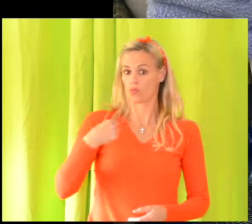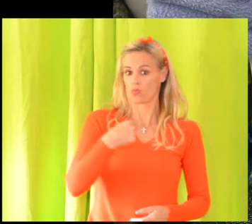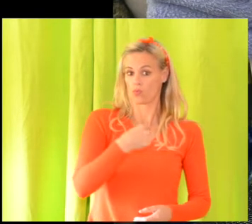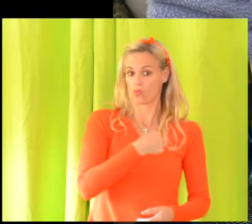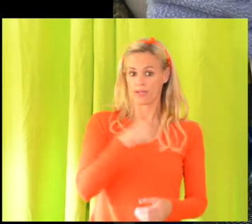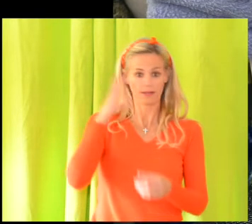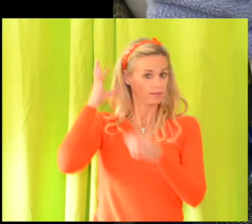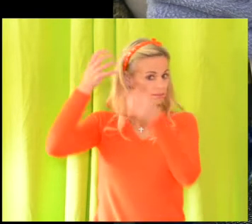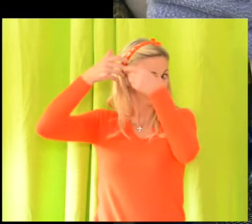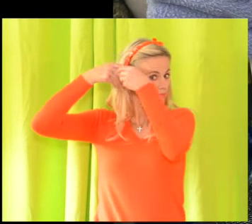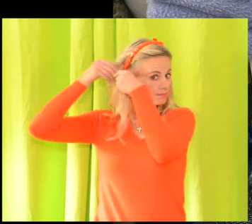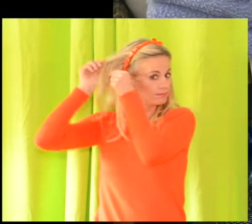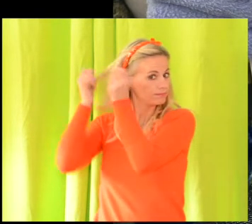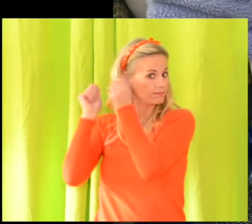We do doggy doos.